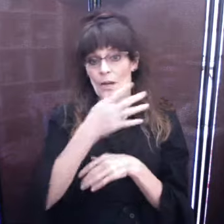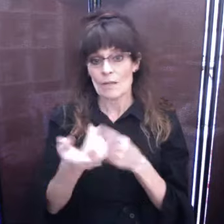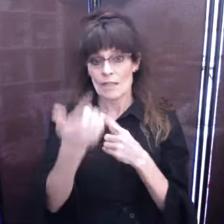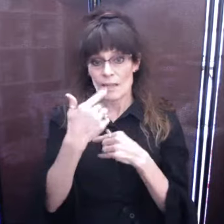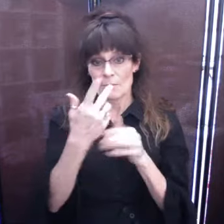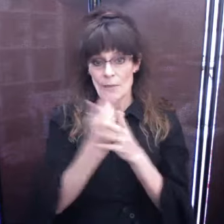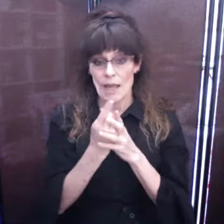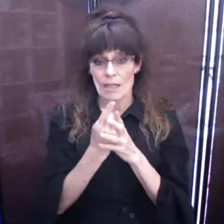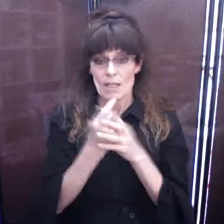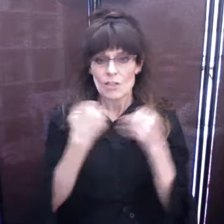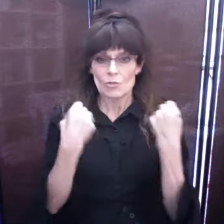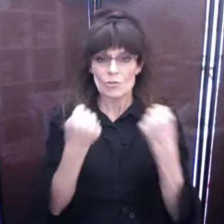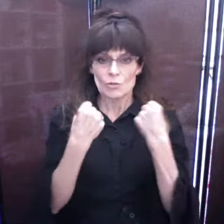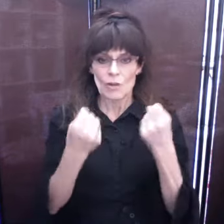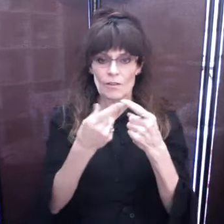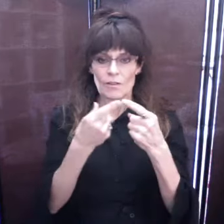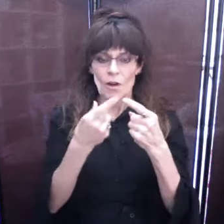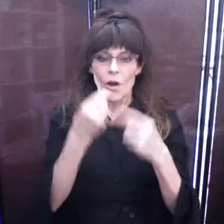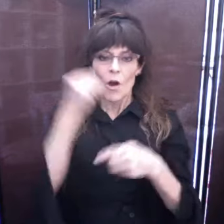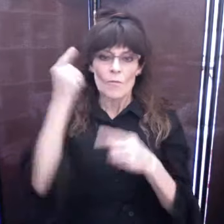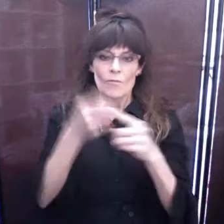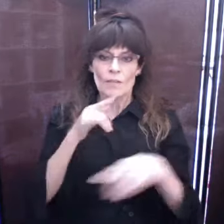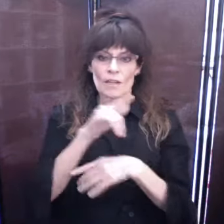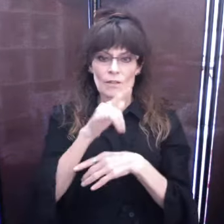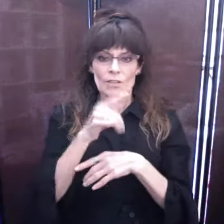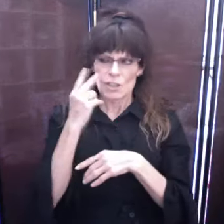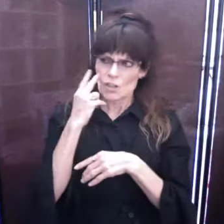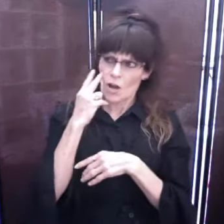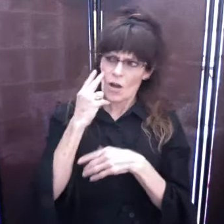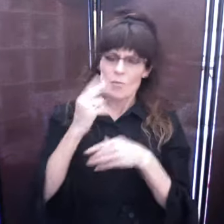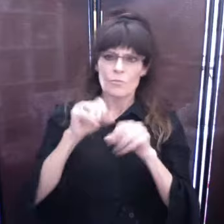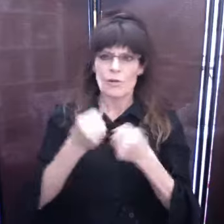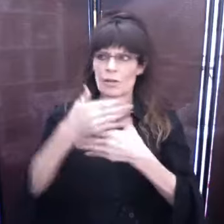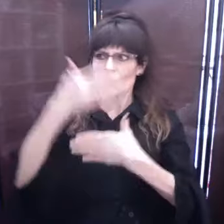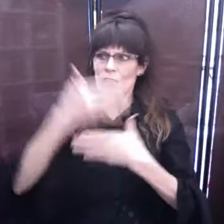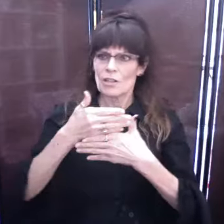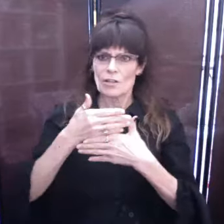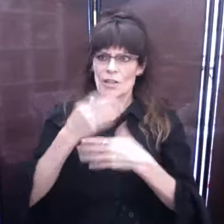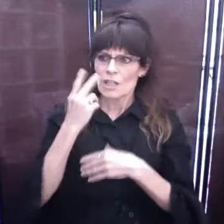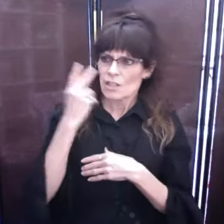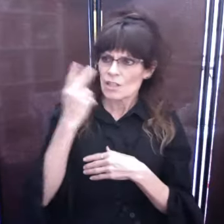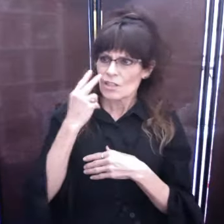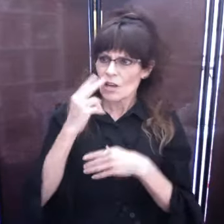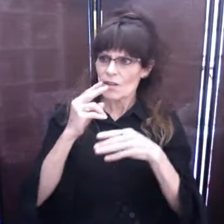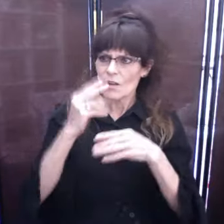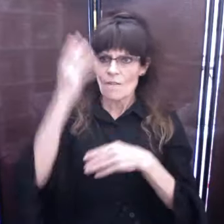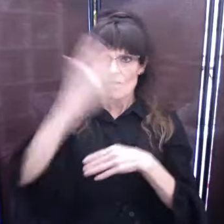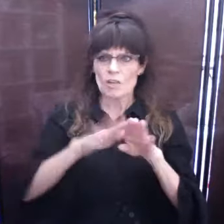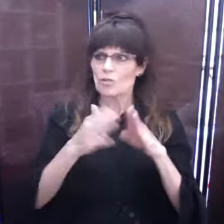was driving home from the airport and came home to a broken window. And she came home to an open front door. And she looked and said,